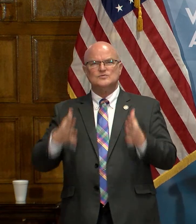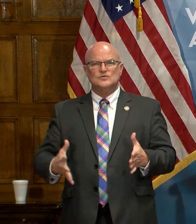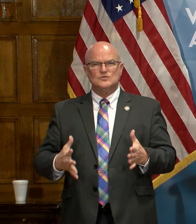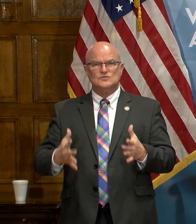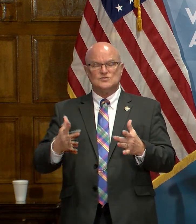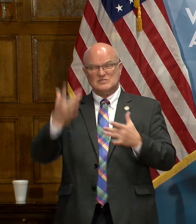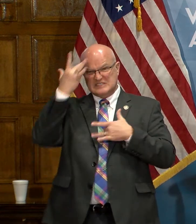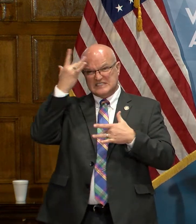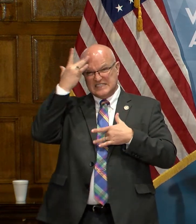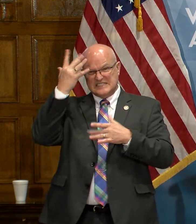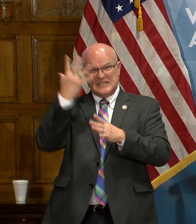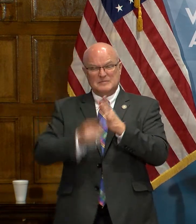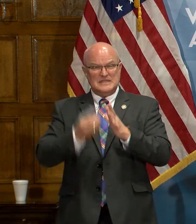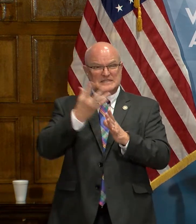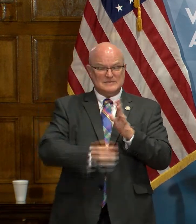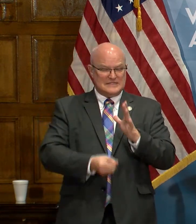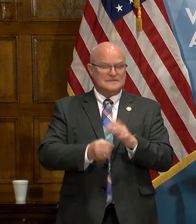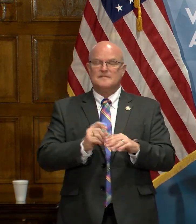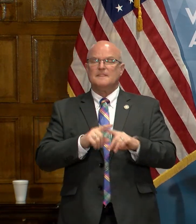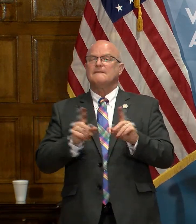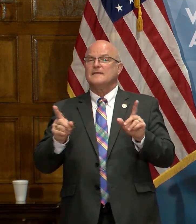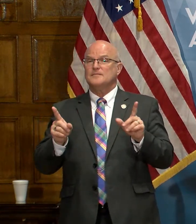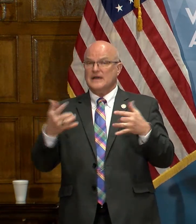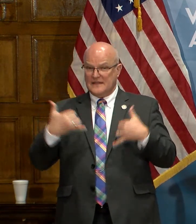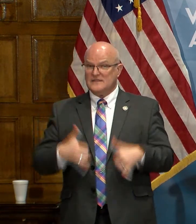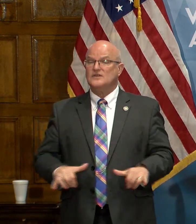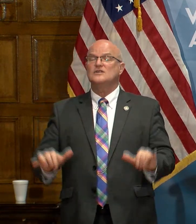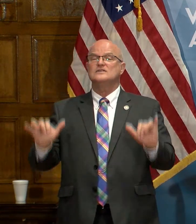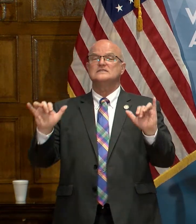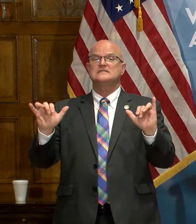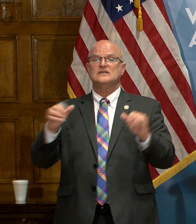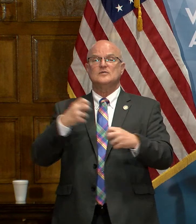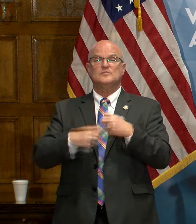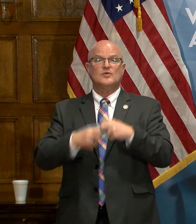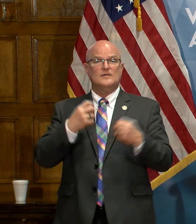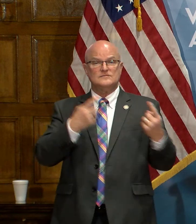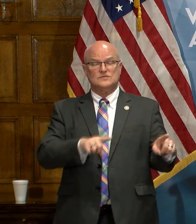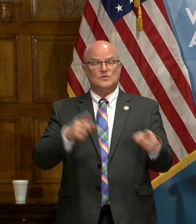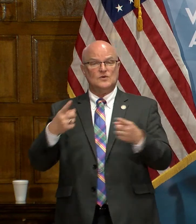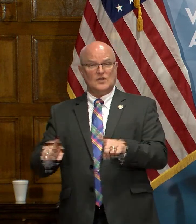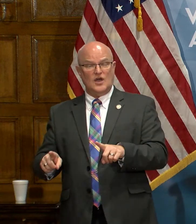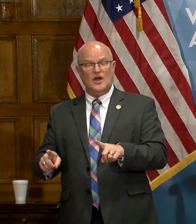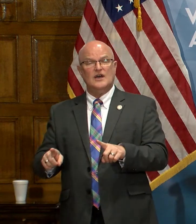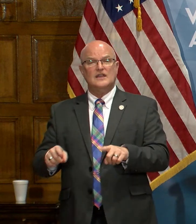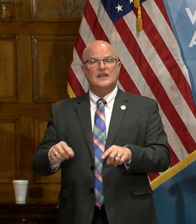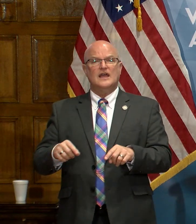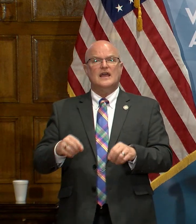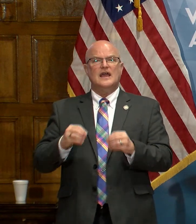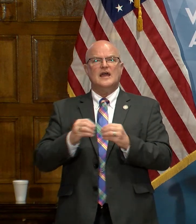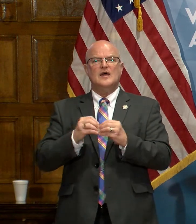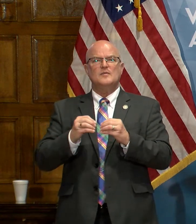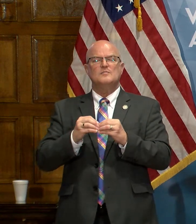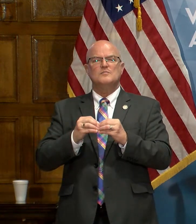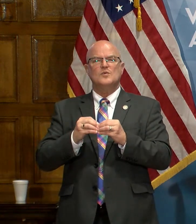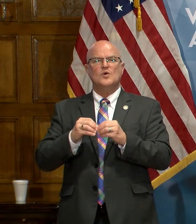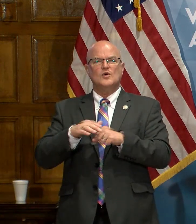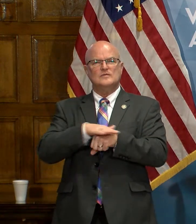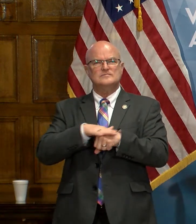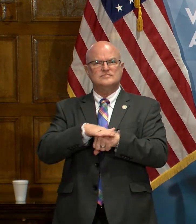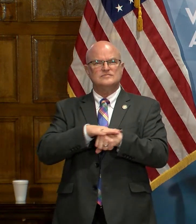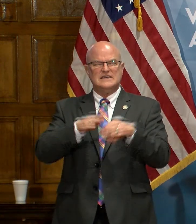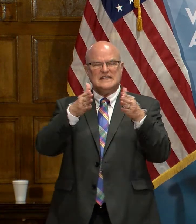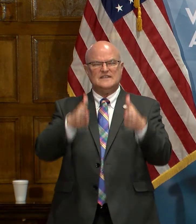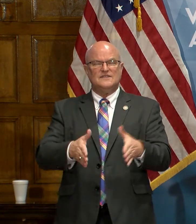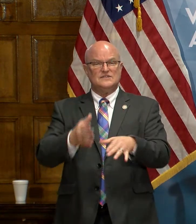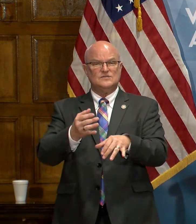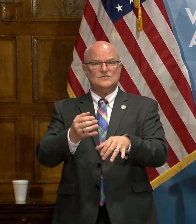out. That's not to minimize that there are still issues going on at more localized at